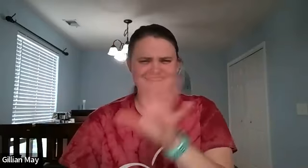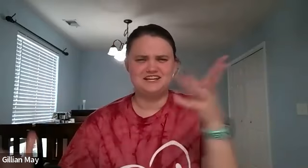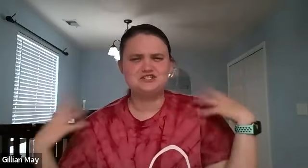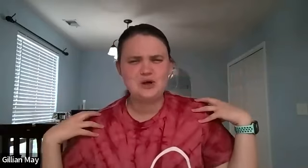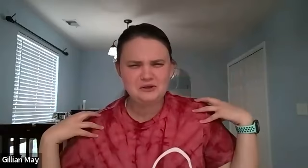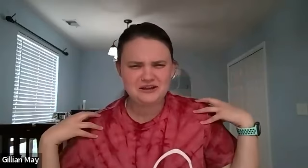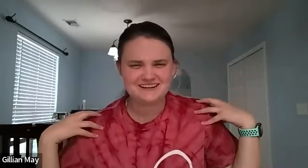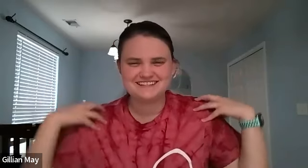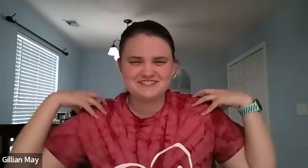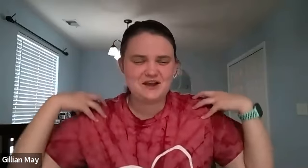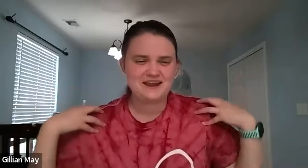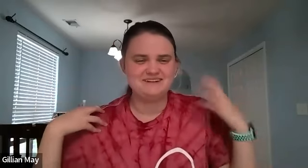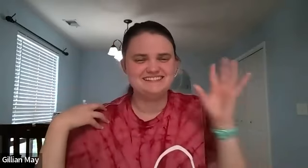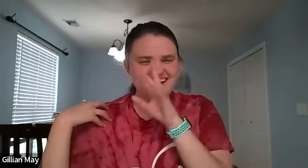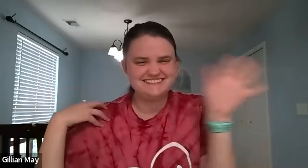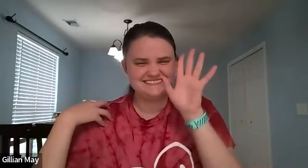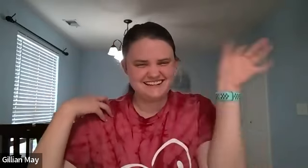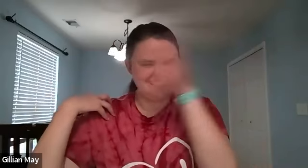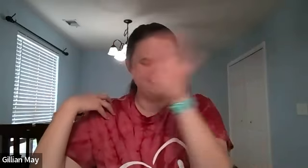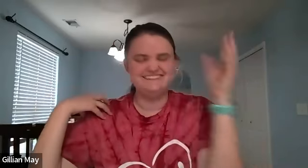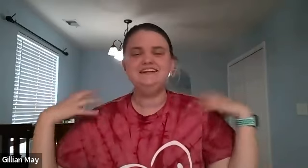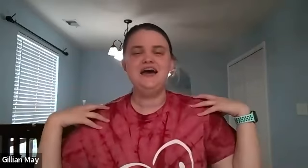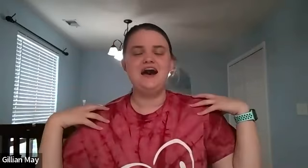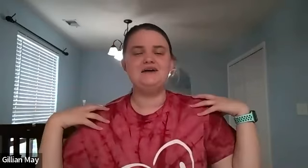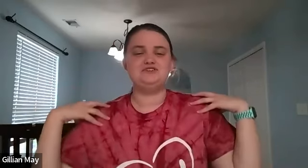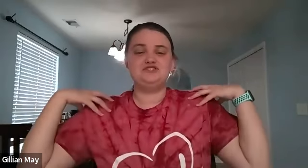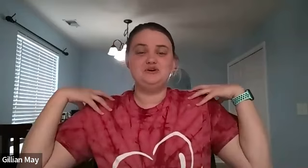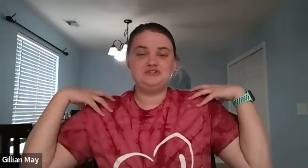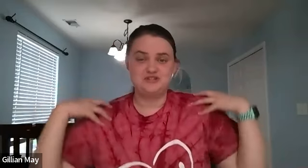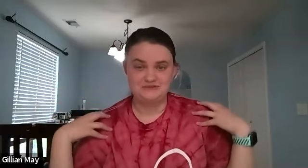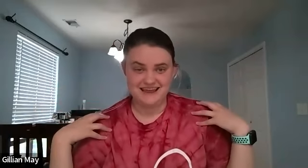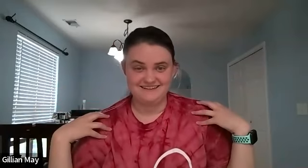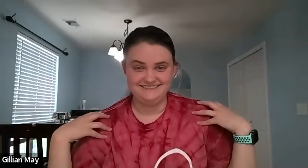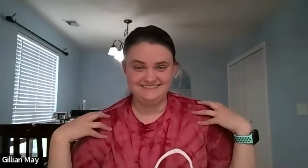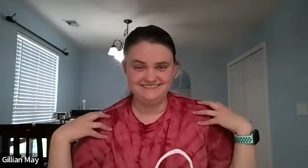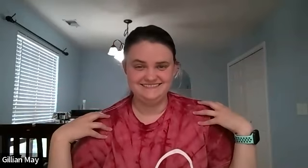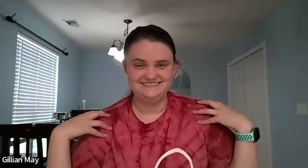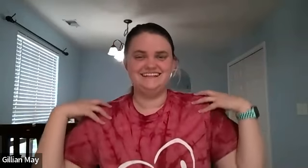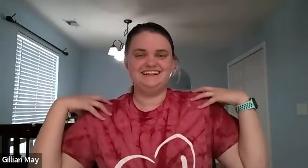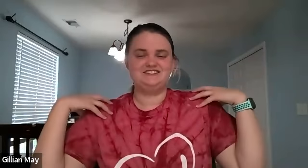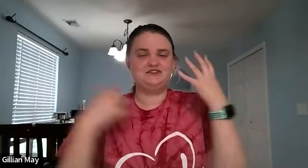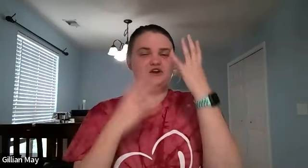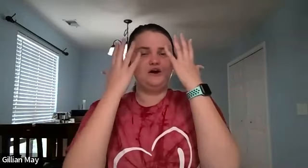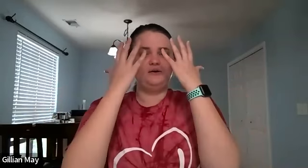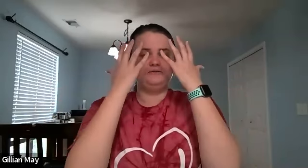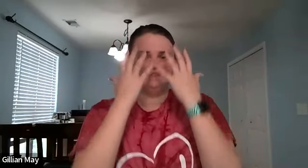say? Shoulders. Sorry, my tongue tied. Your shoulders go down. So you go